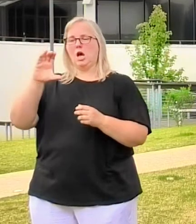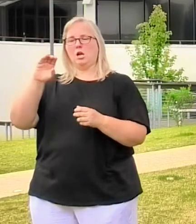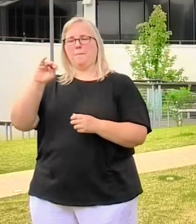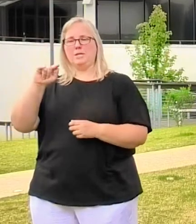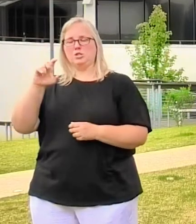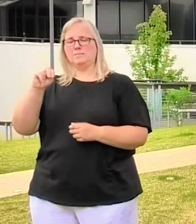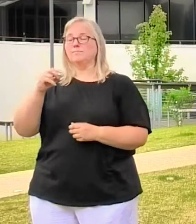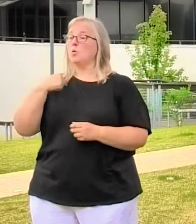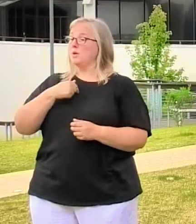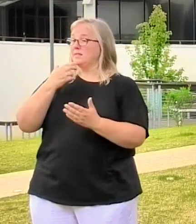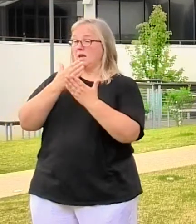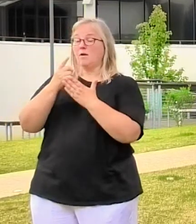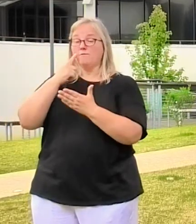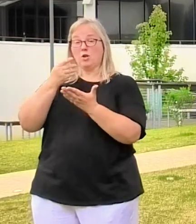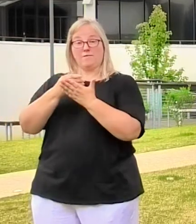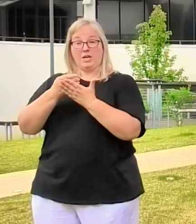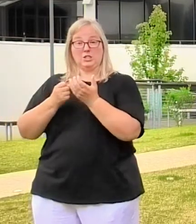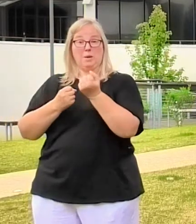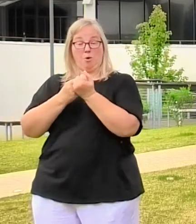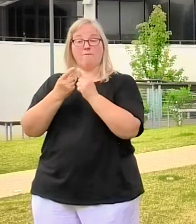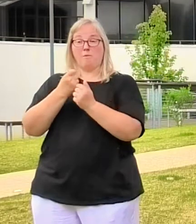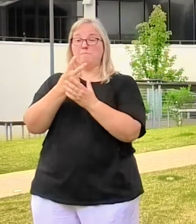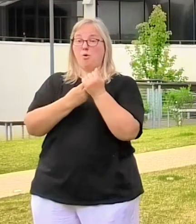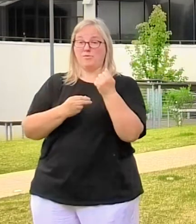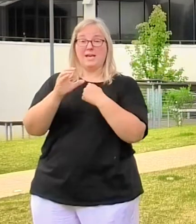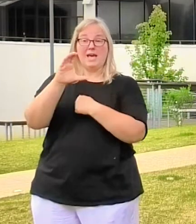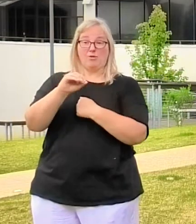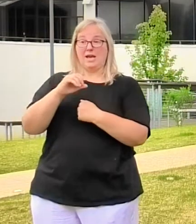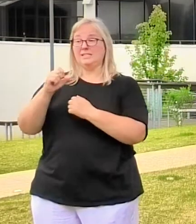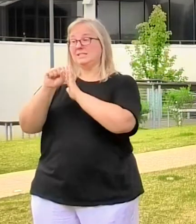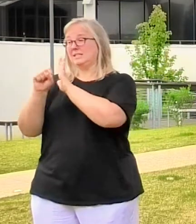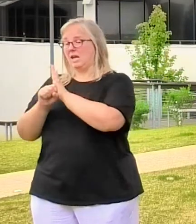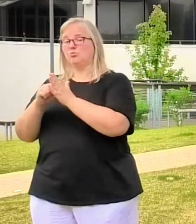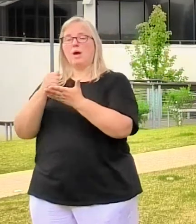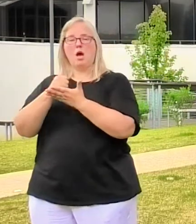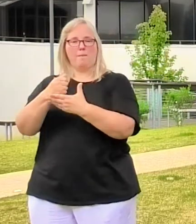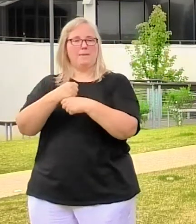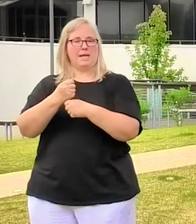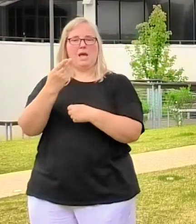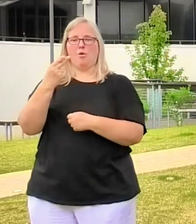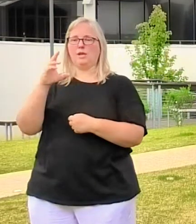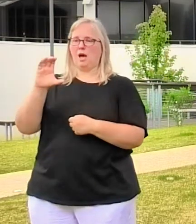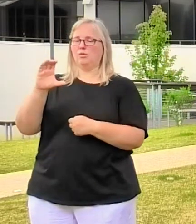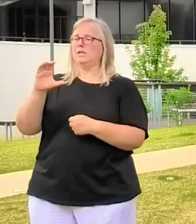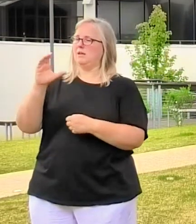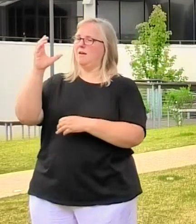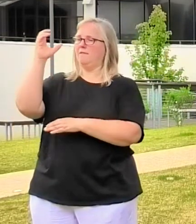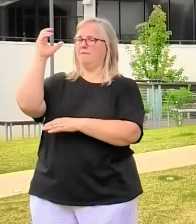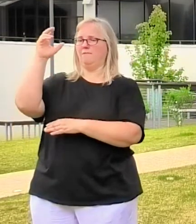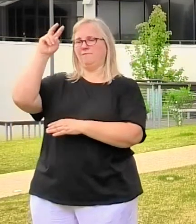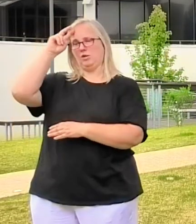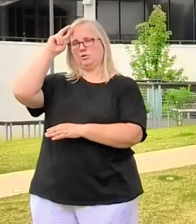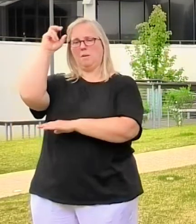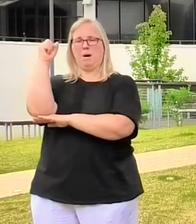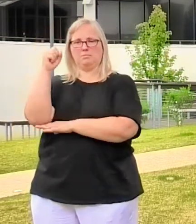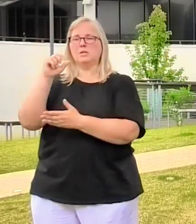funding support of the county and the state to help make the Howard County Veterans Monument reality. Thank